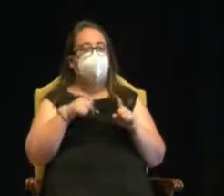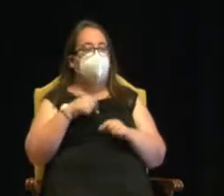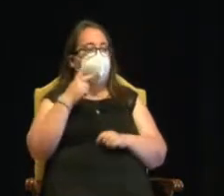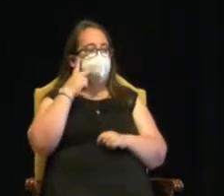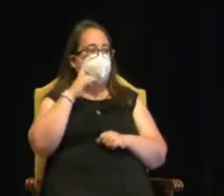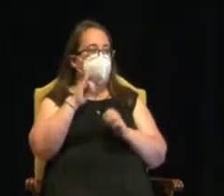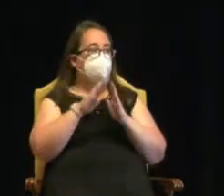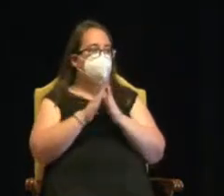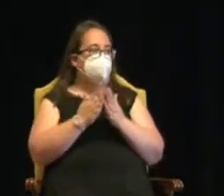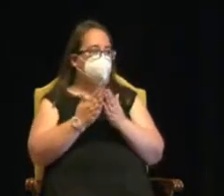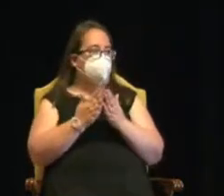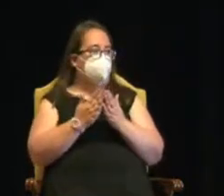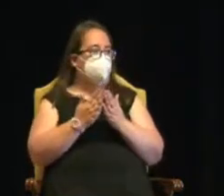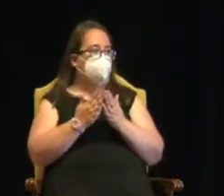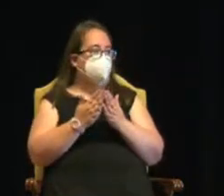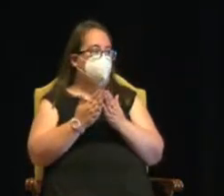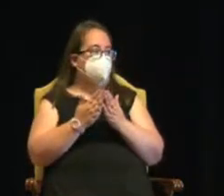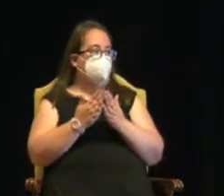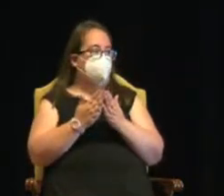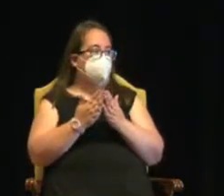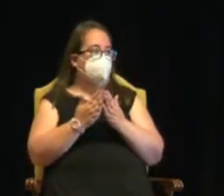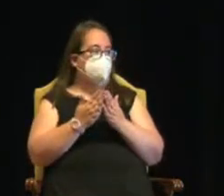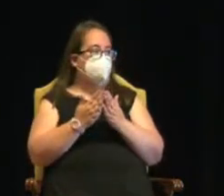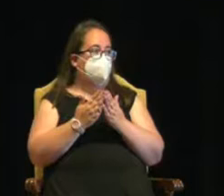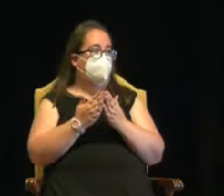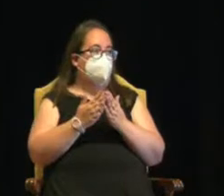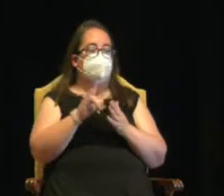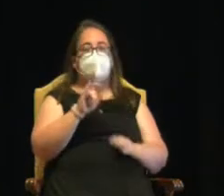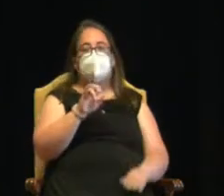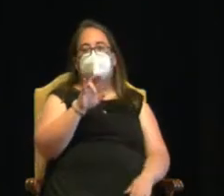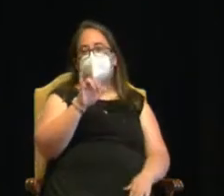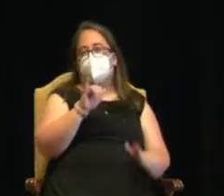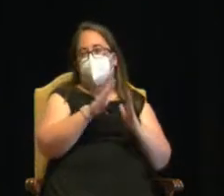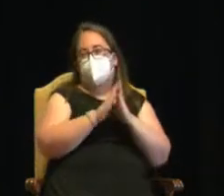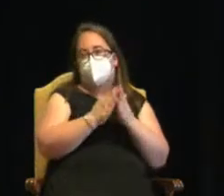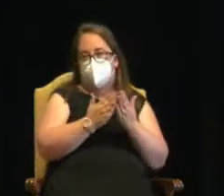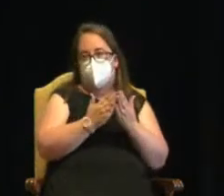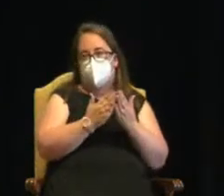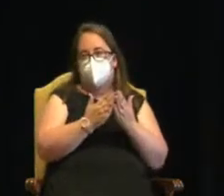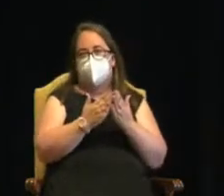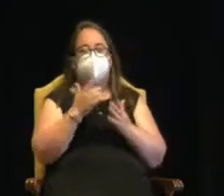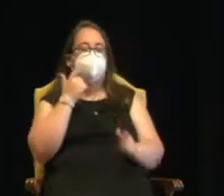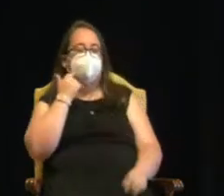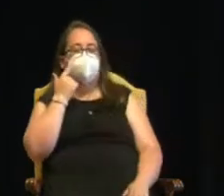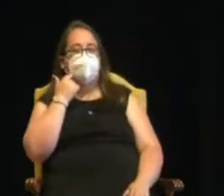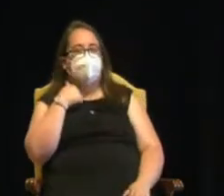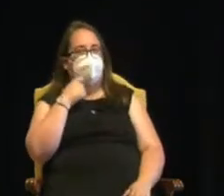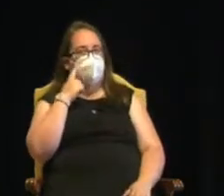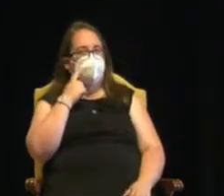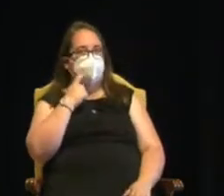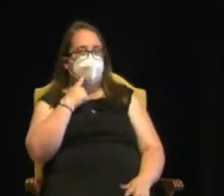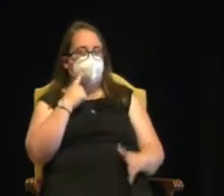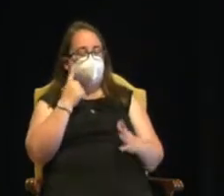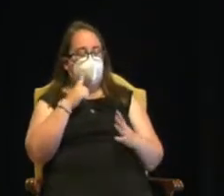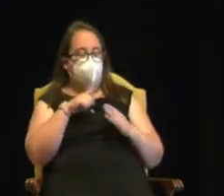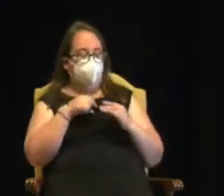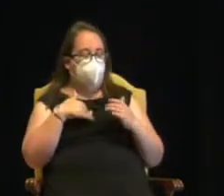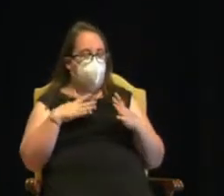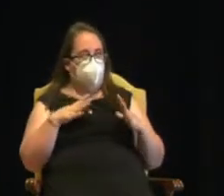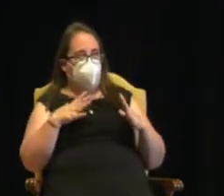that novel as being a literary novel. I was like, I thought you were going to say something about my